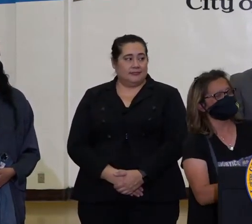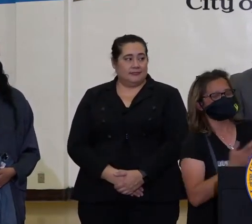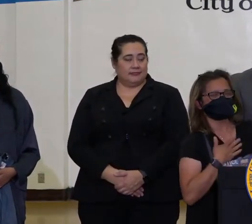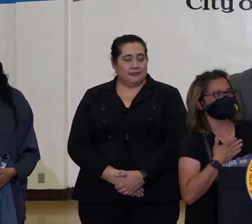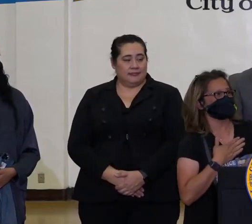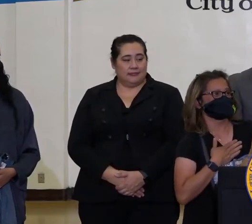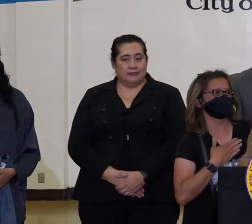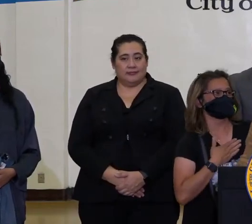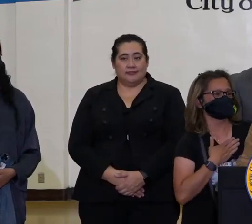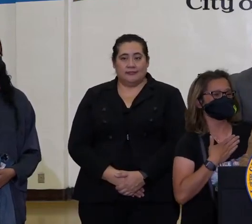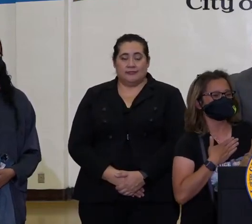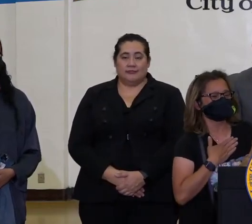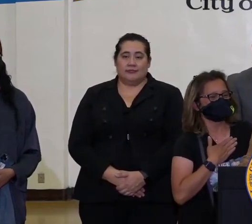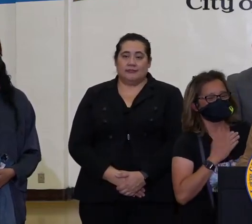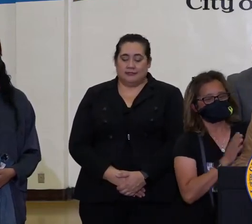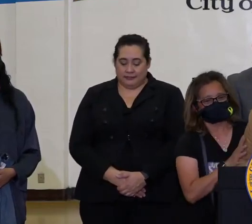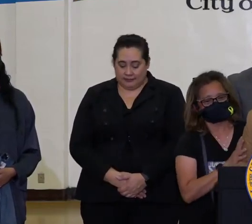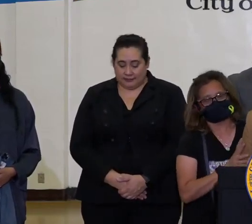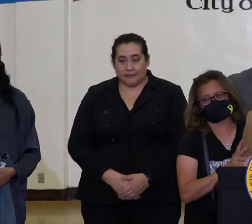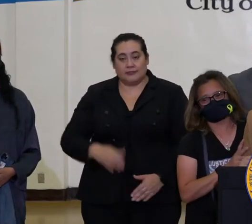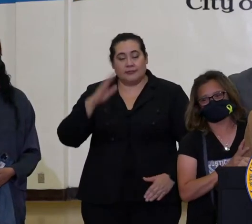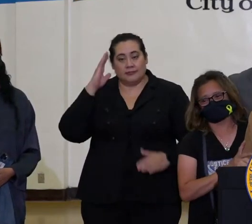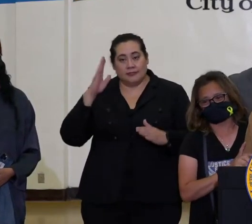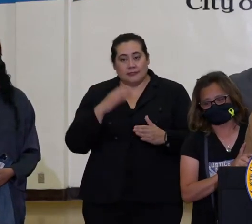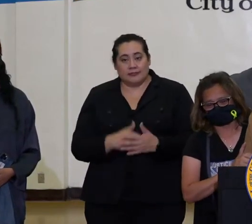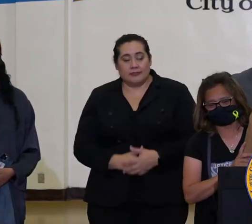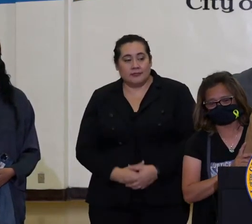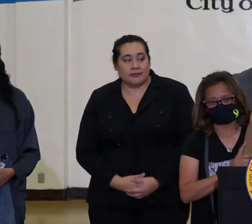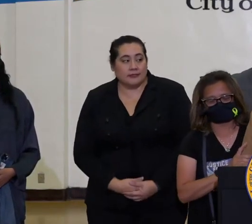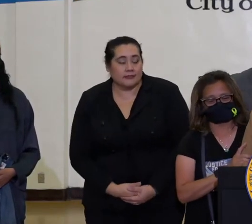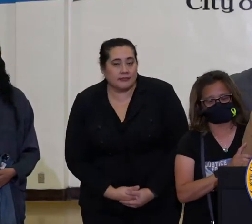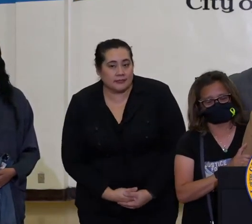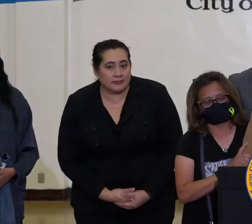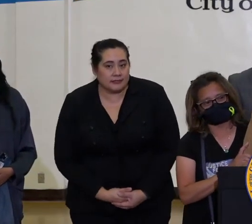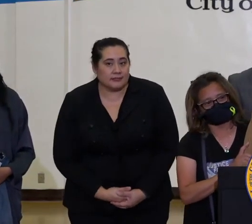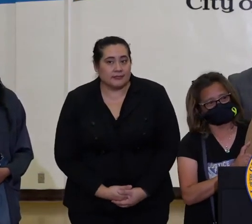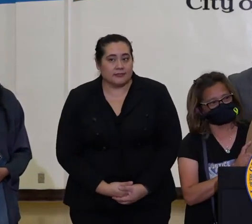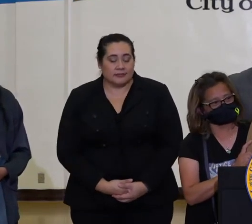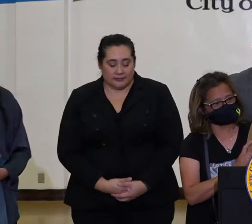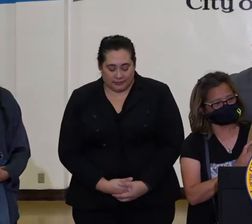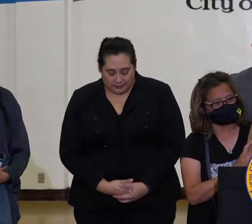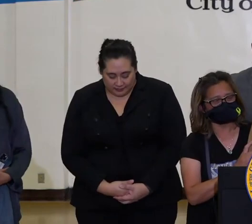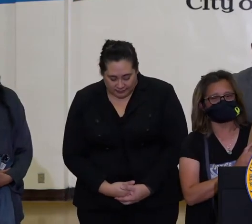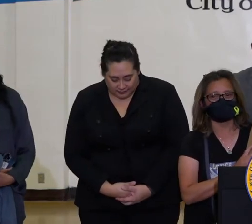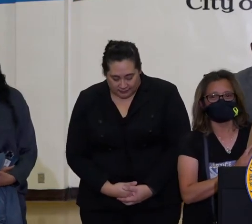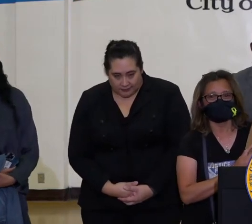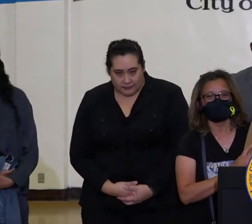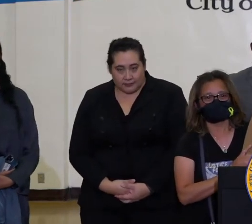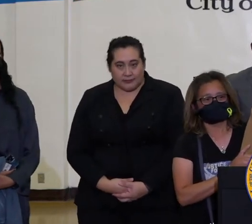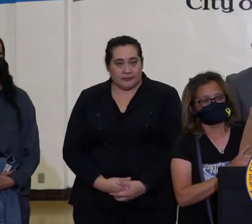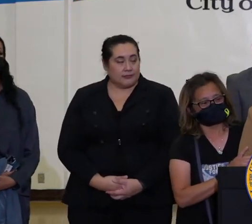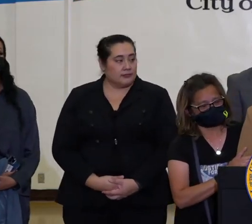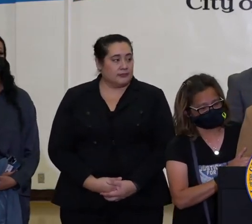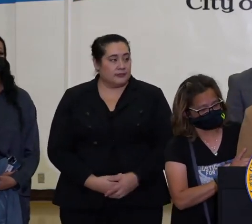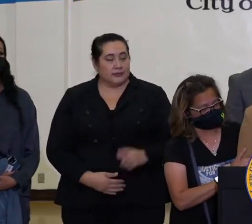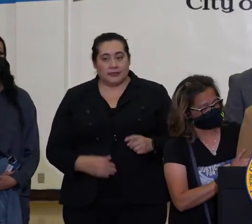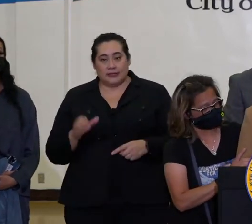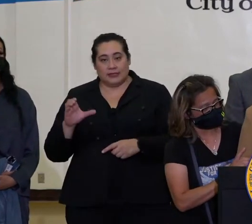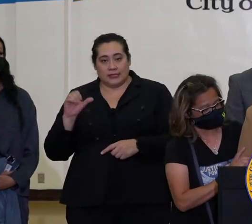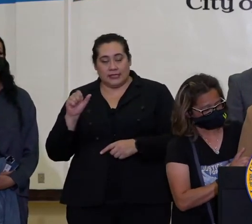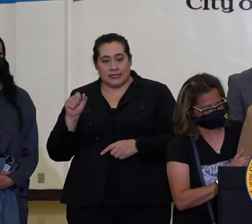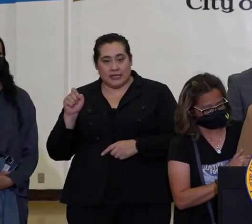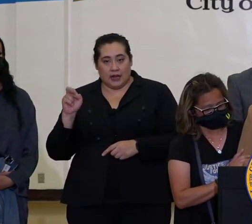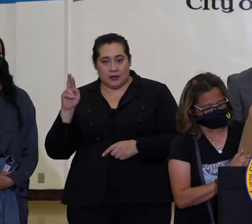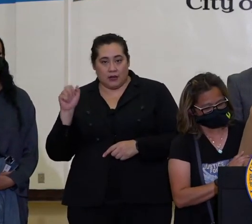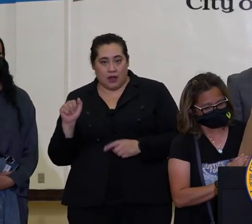Do you want? Hi, I'm Bella Orbea. This is Cassandra. This is